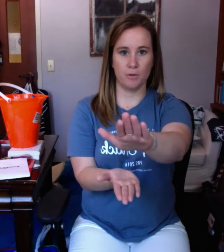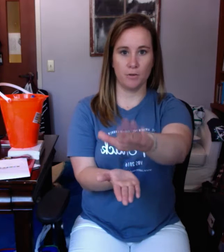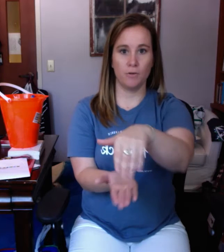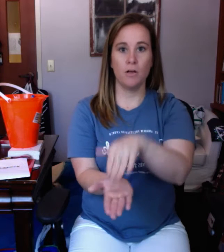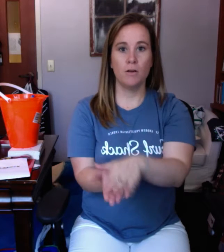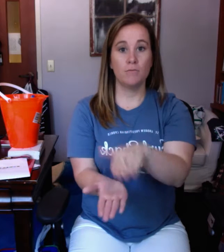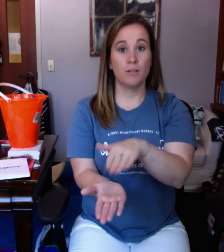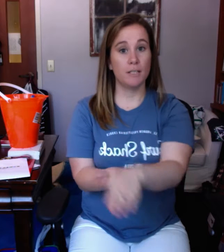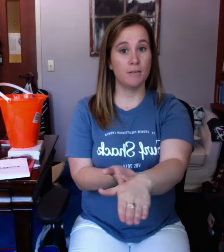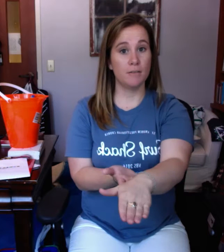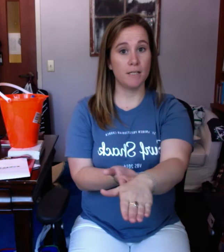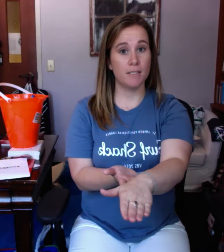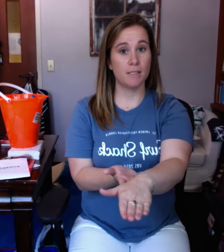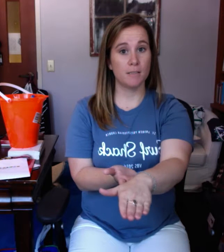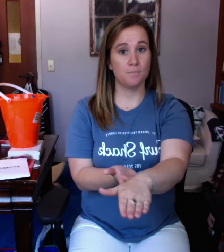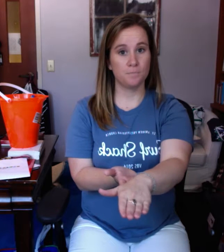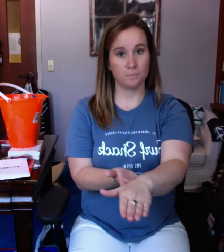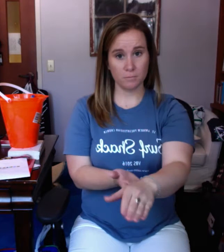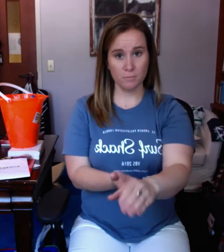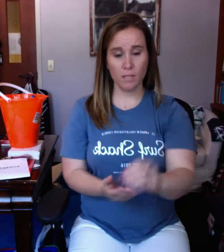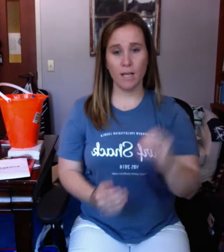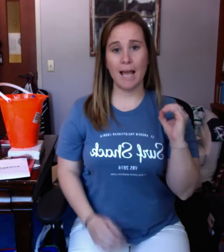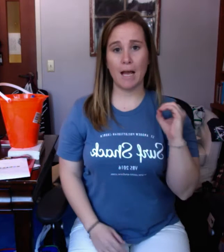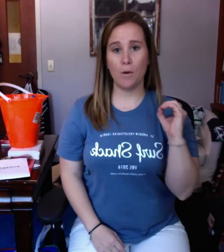through. Forgive us our